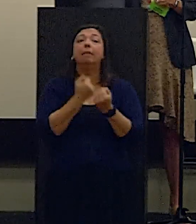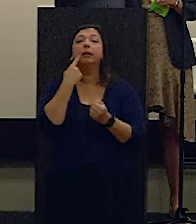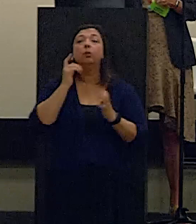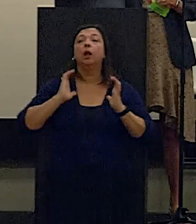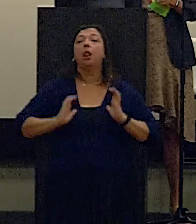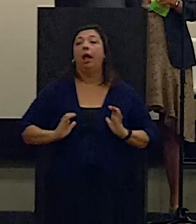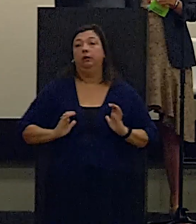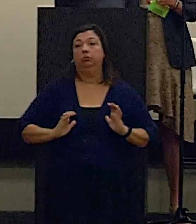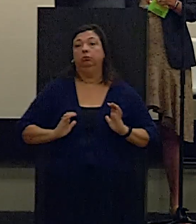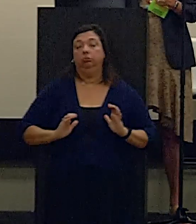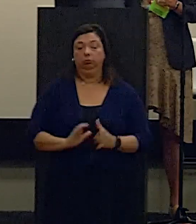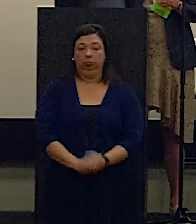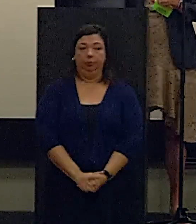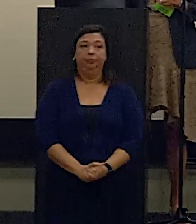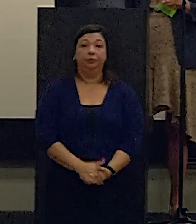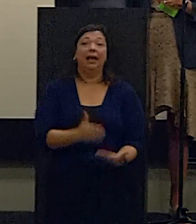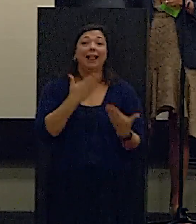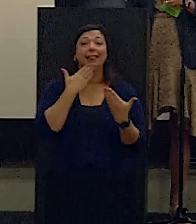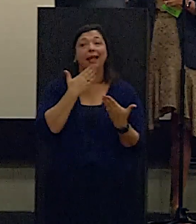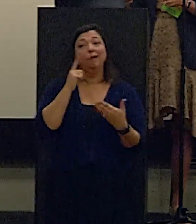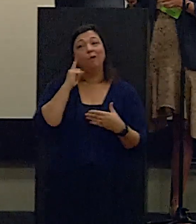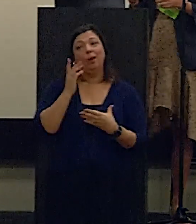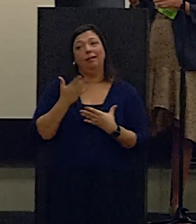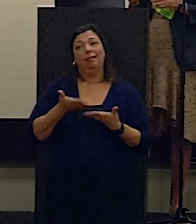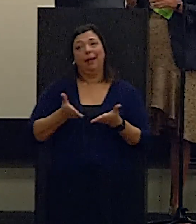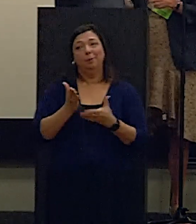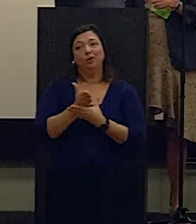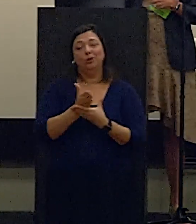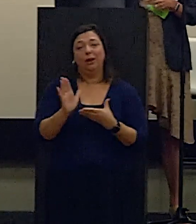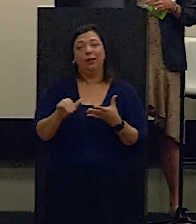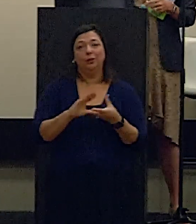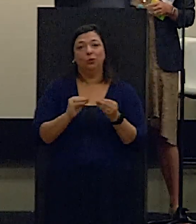client. Thank you for letting me share that little story.